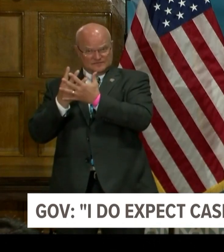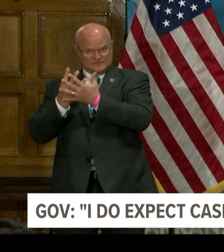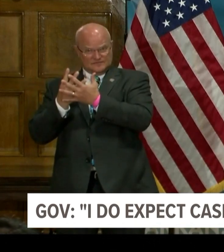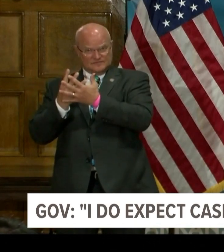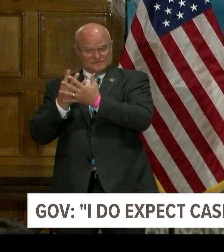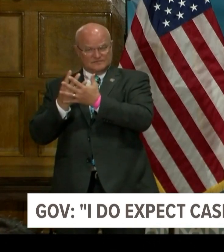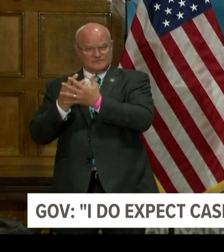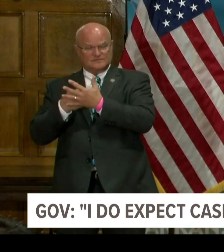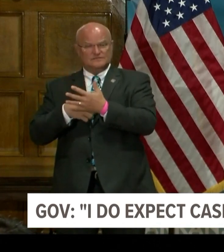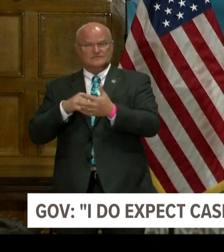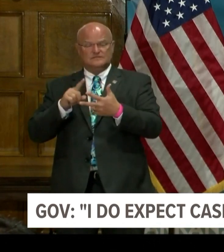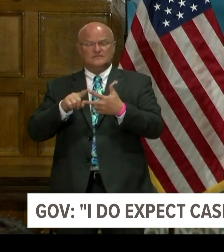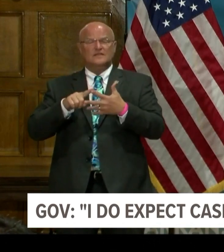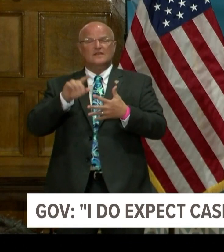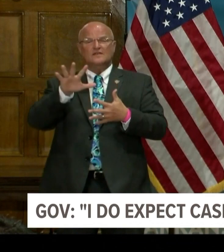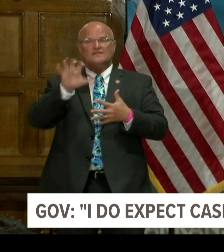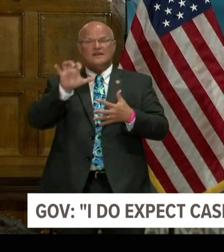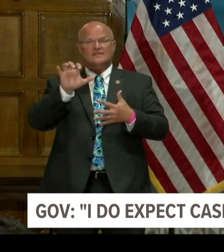facilities,